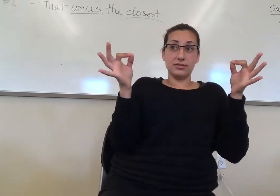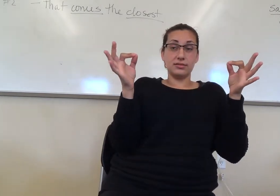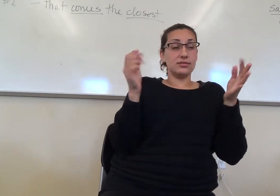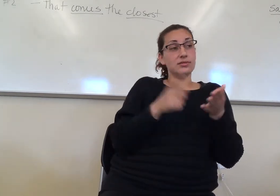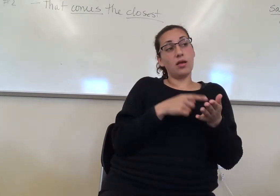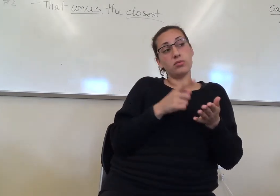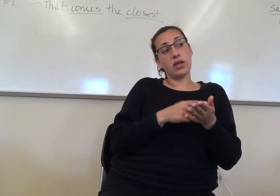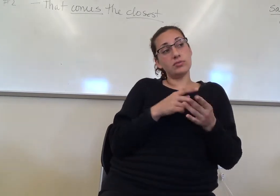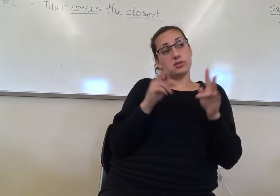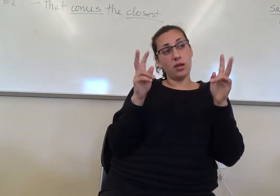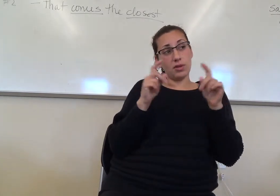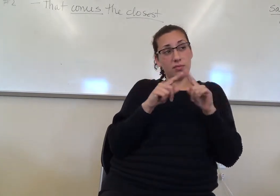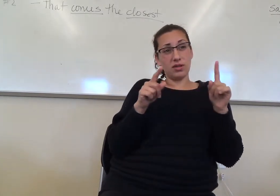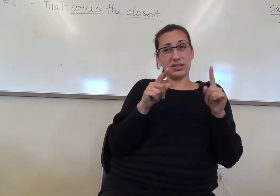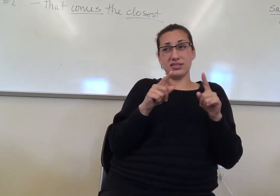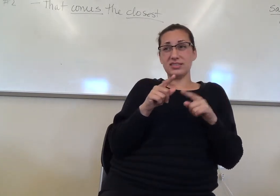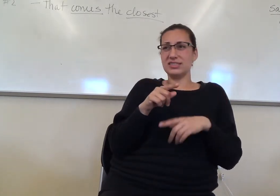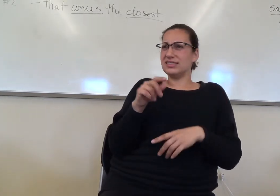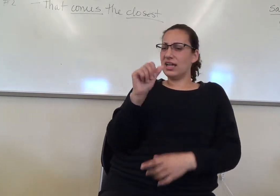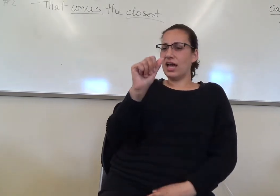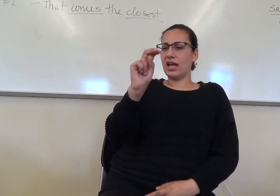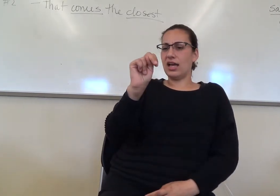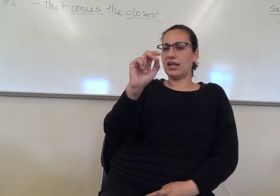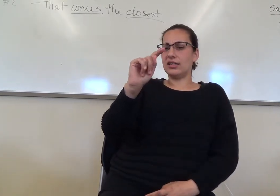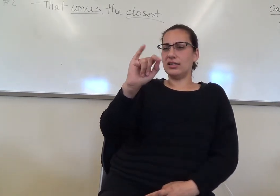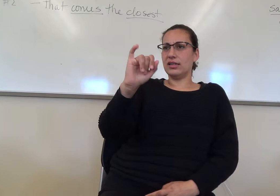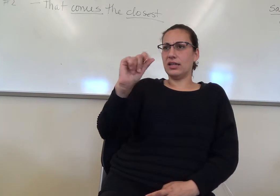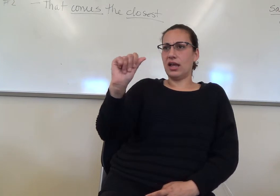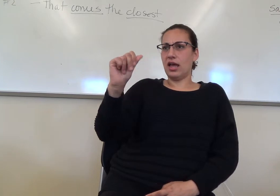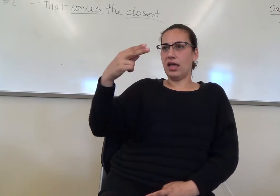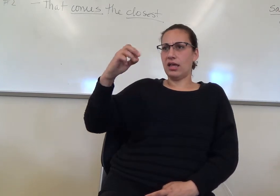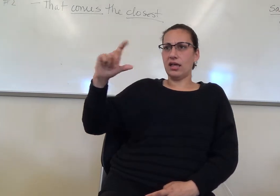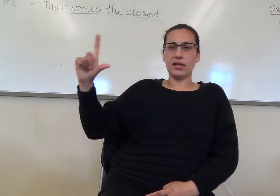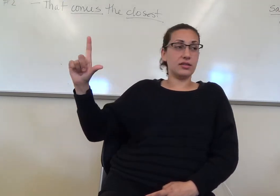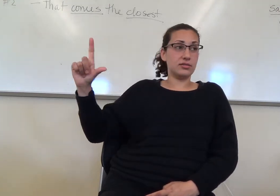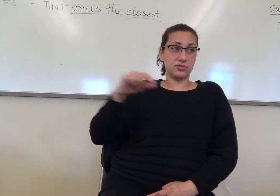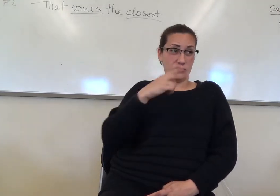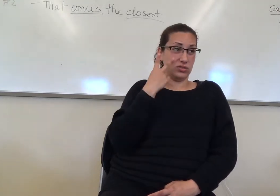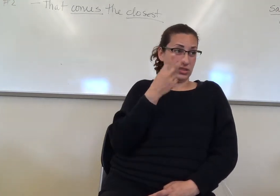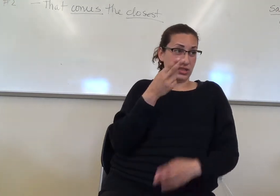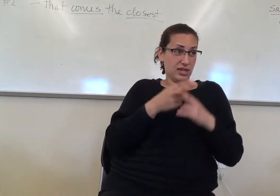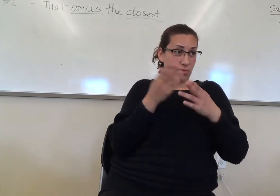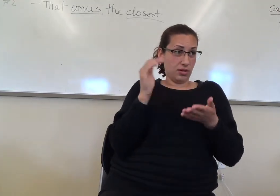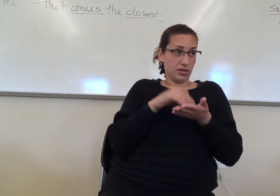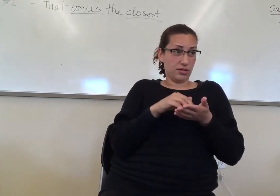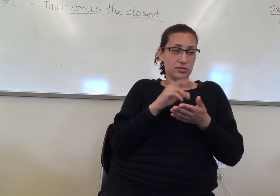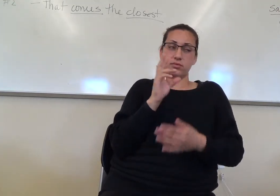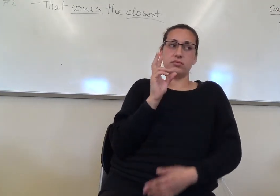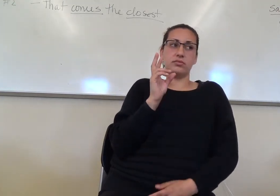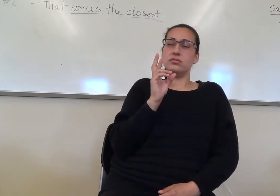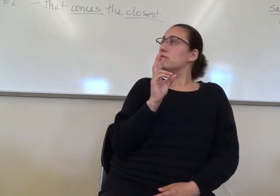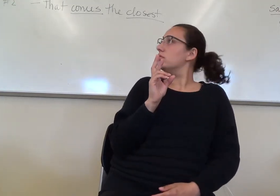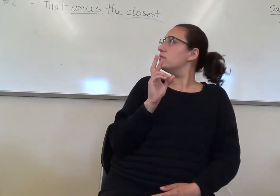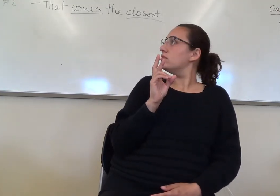No. Is Anita Hill ever mentioned after? No. Okay, so that doesn't work, but that was a